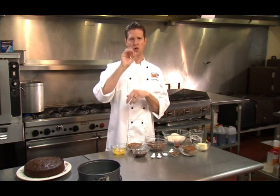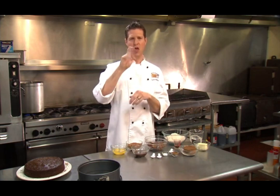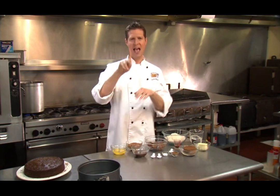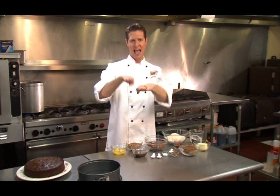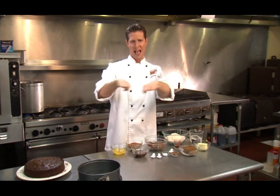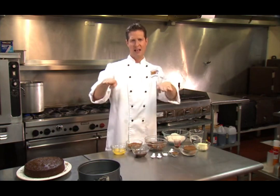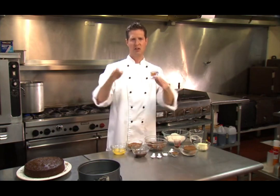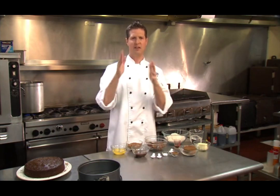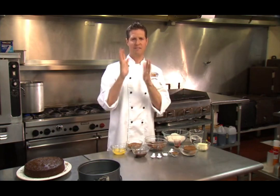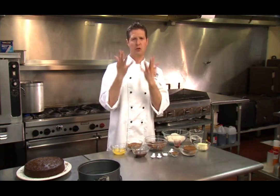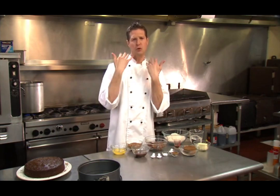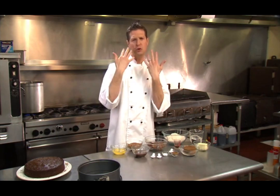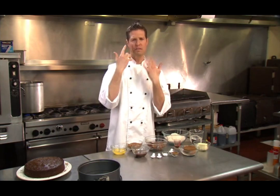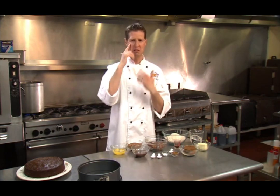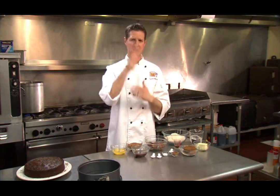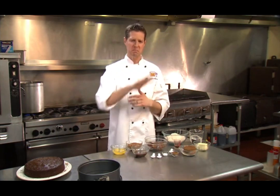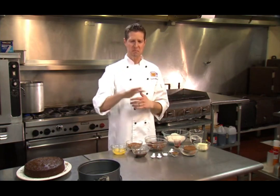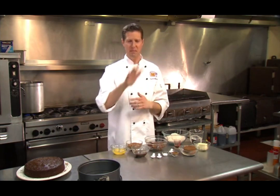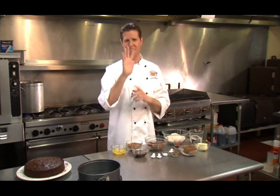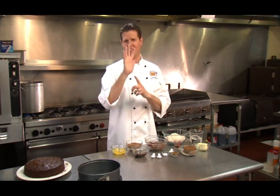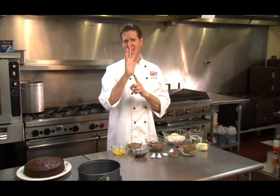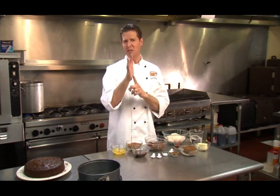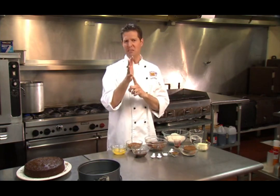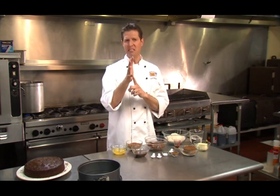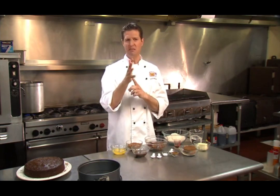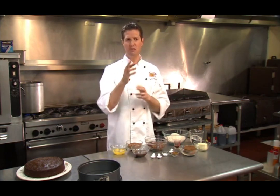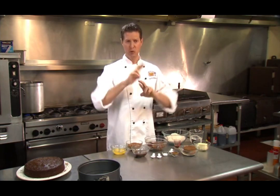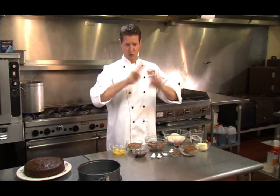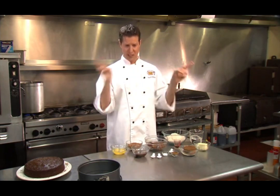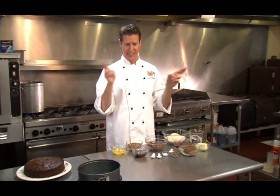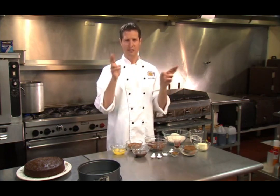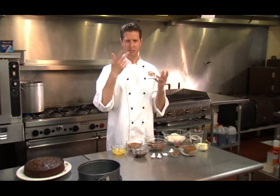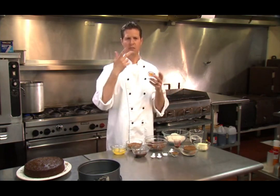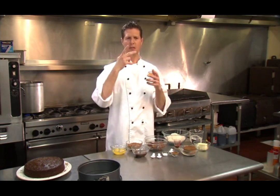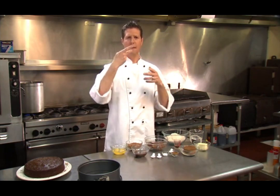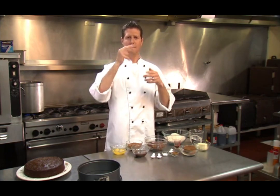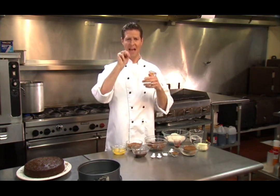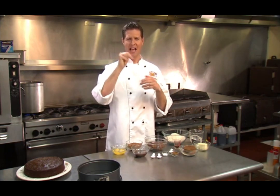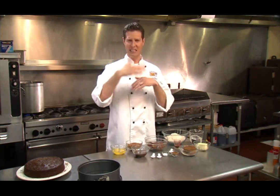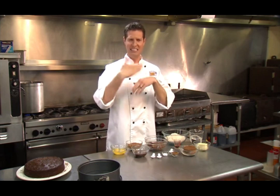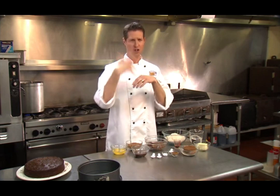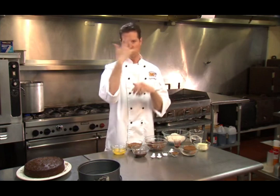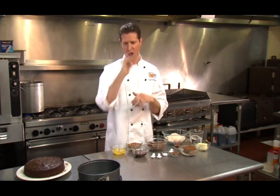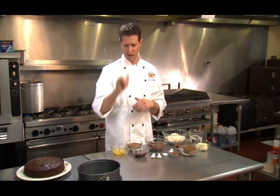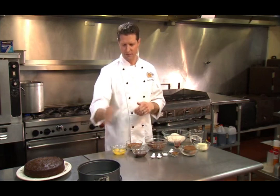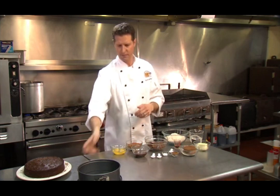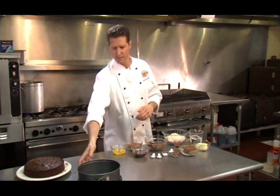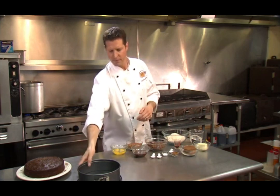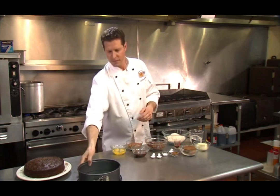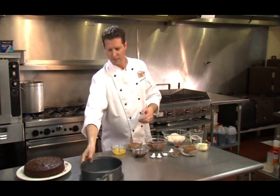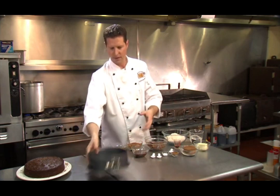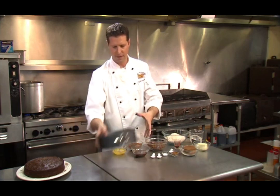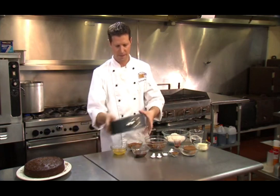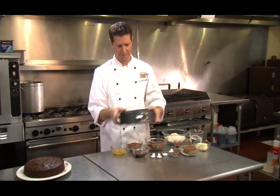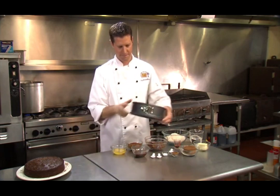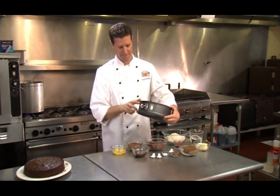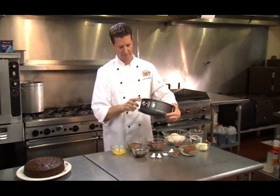for 5 minutes to cool. When it's ready, it is easy to remove the side of the pan. To remove